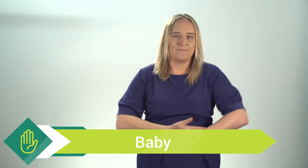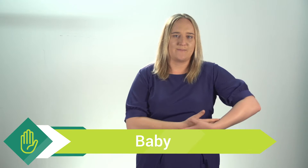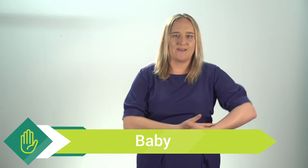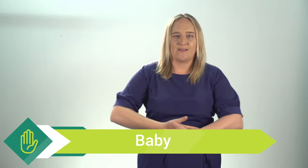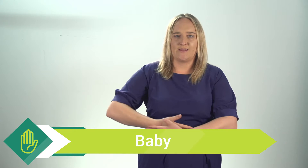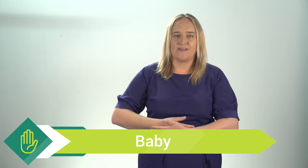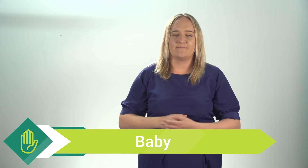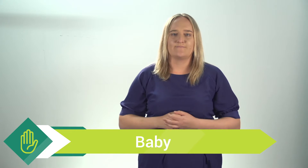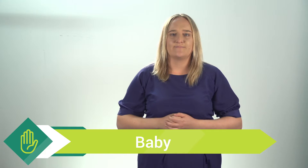Baby.